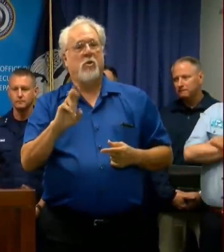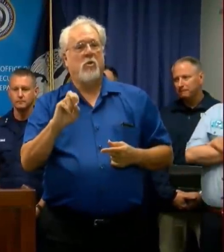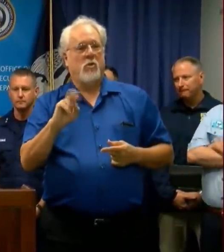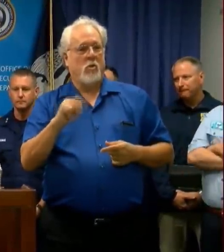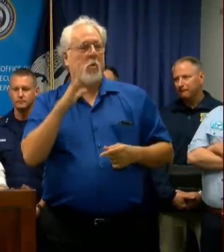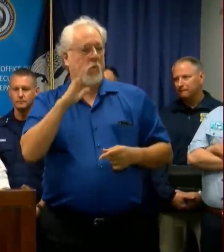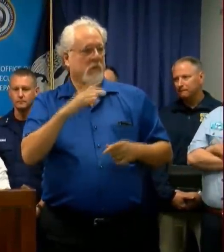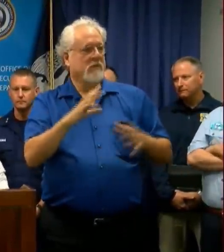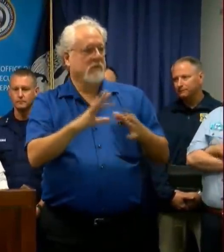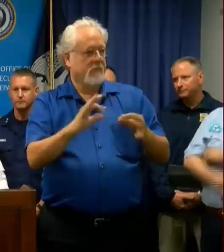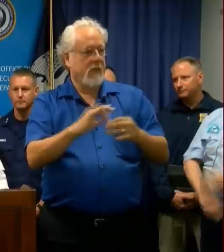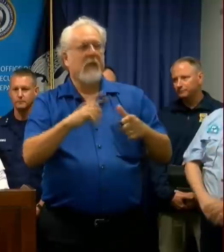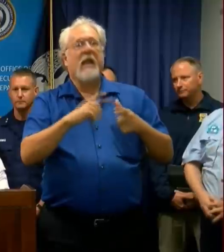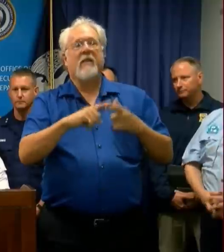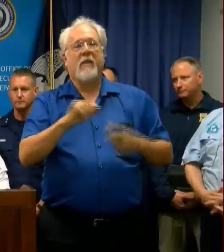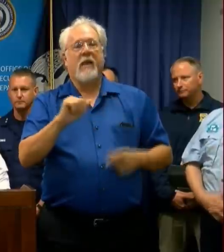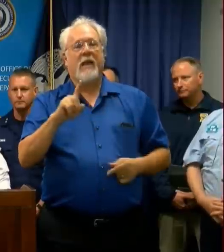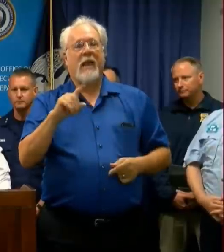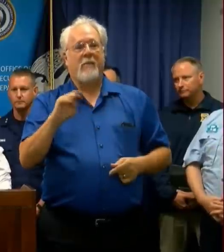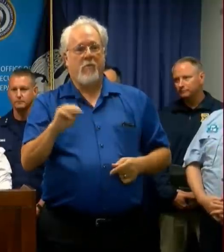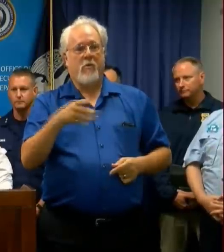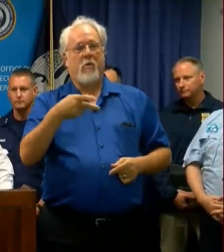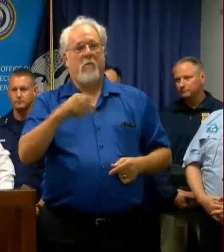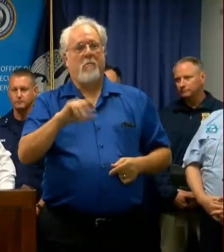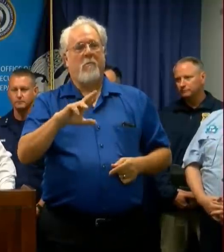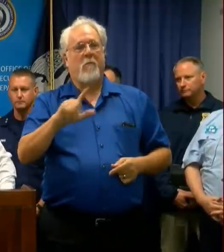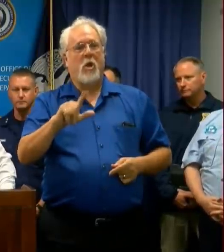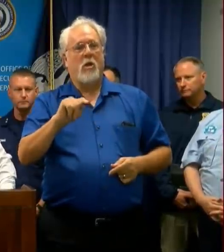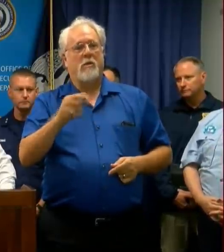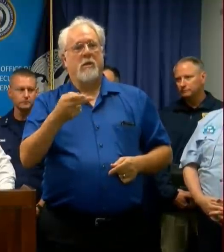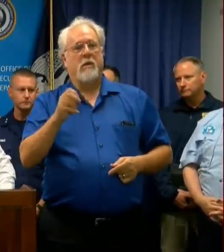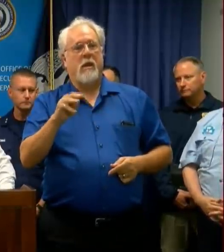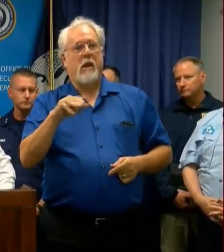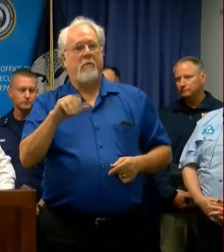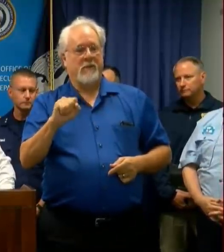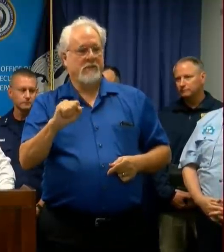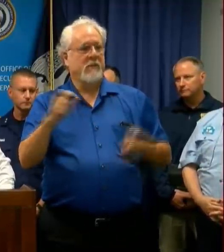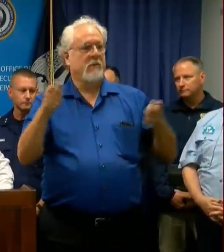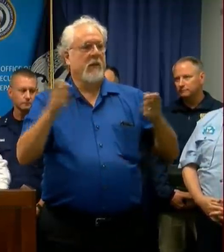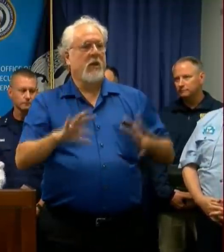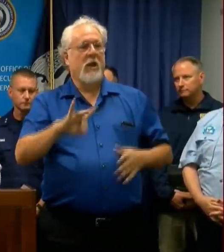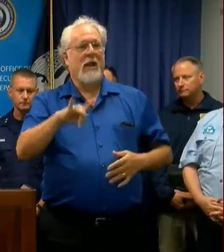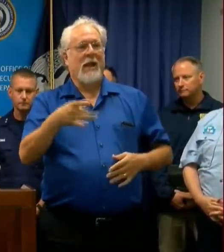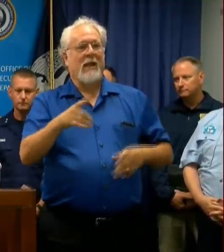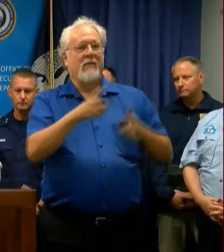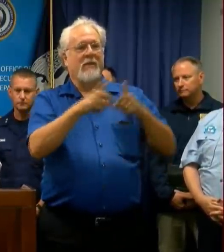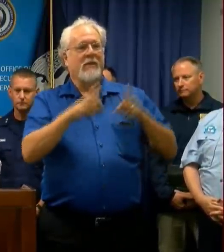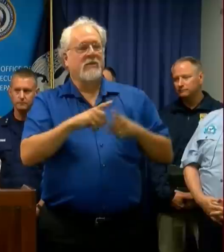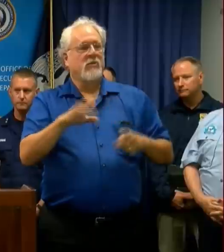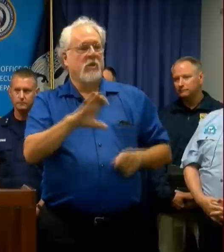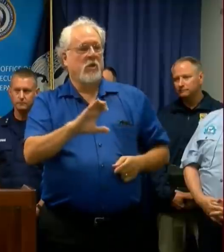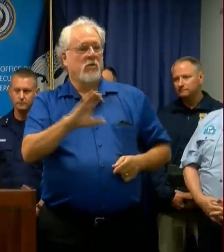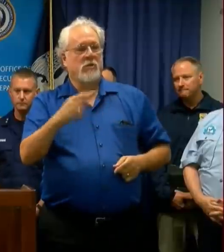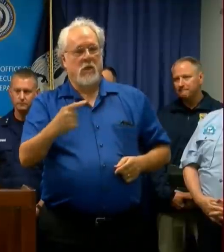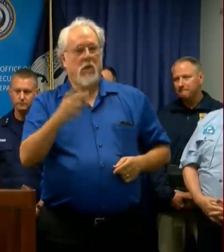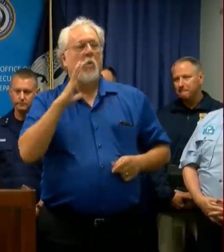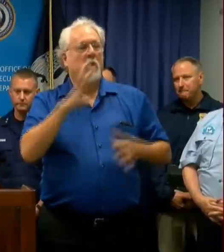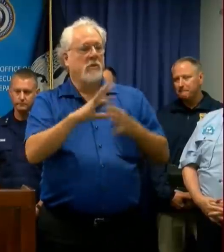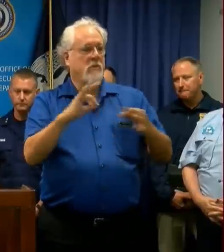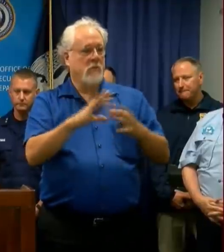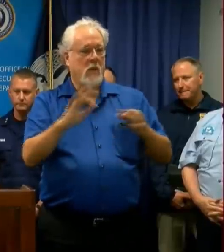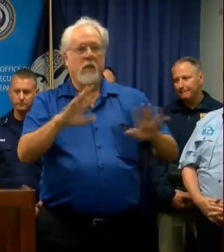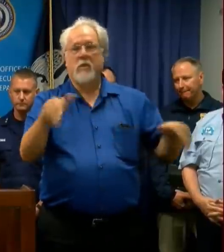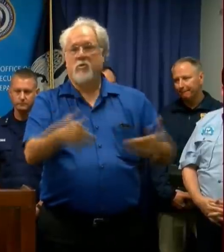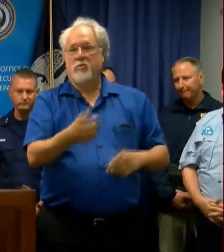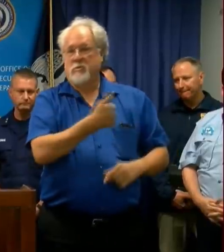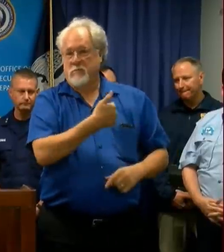speak, and then we'll have Admiral Paul Thomas, who is the commander of the 8th District United States Coast Guard. He will speak today